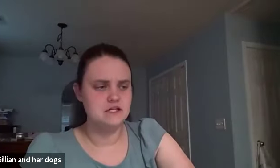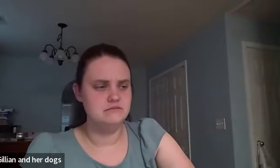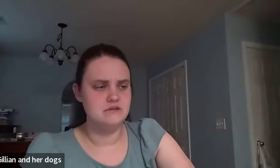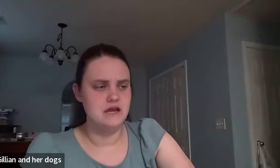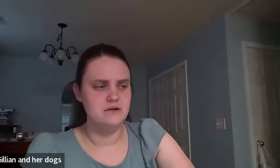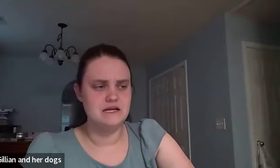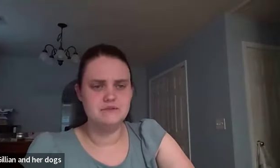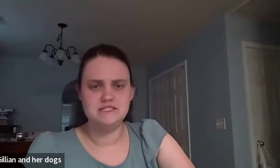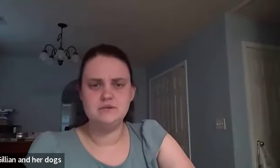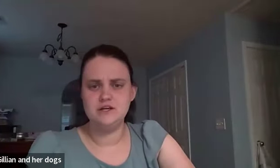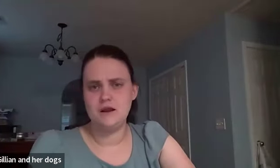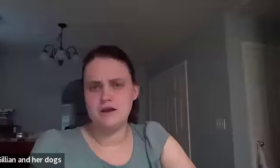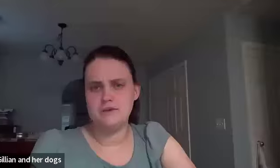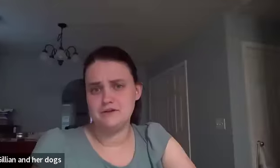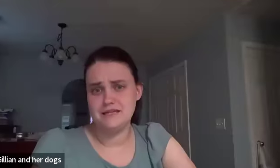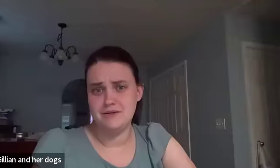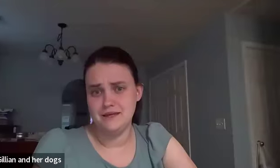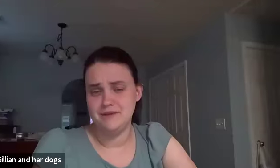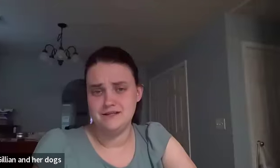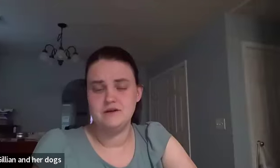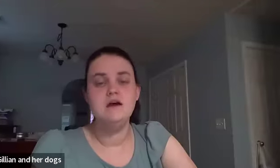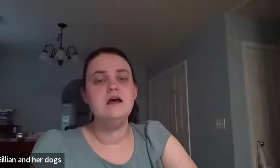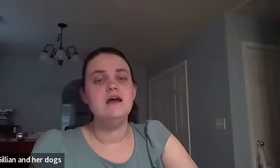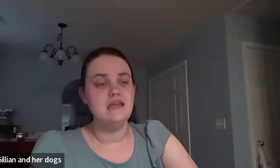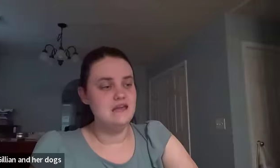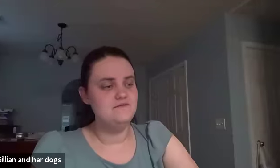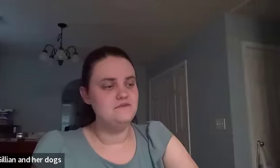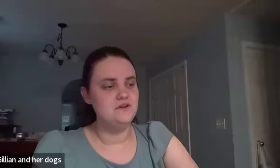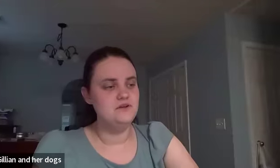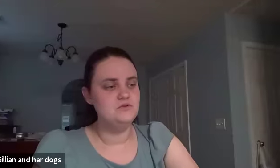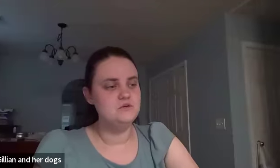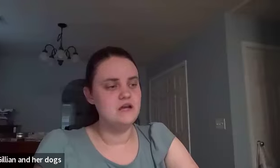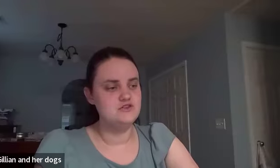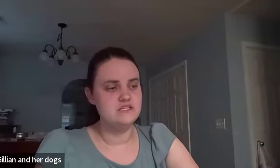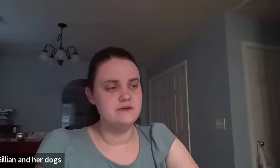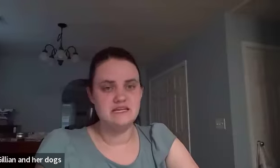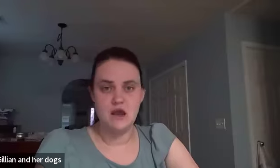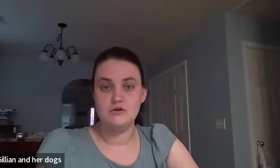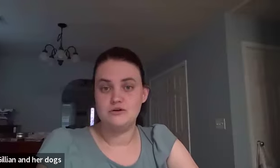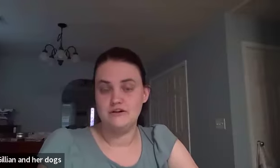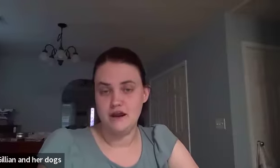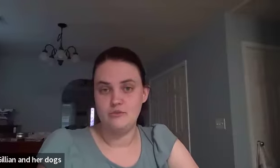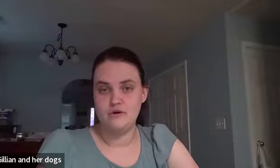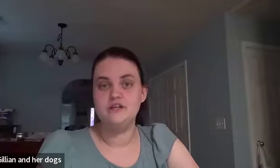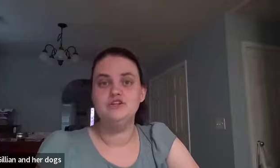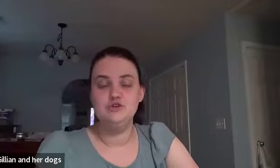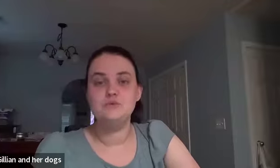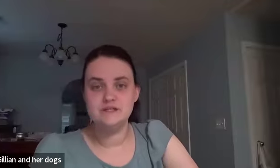here. I know it's not a big deal, but we are coming close to Halloween, might as well. If you were to dress up as a cowgirl or cowboy, you